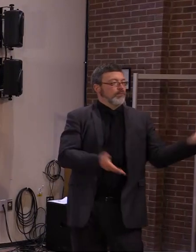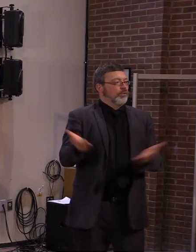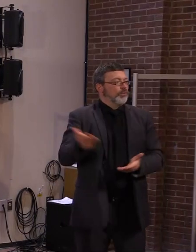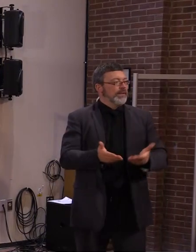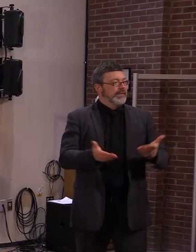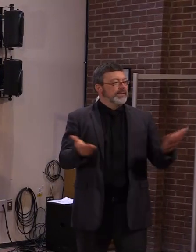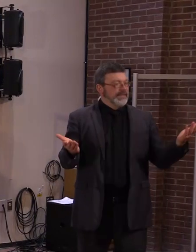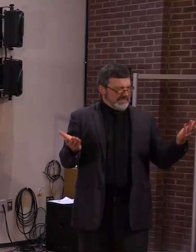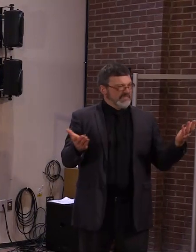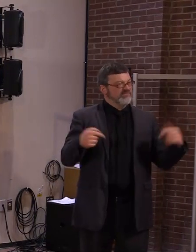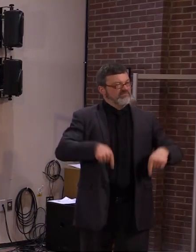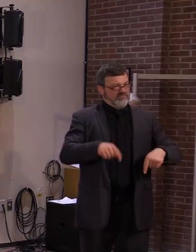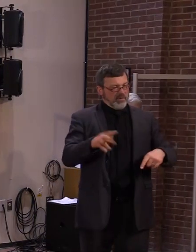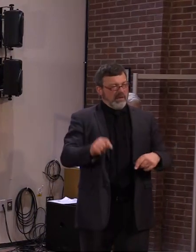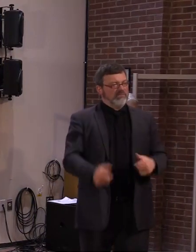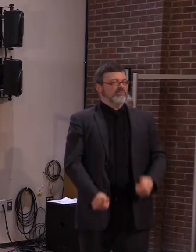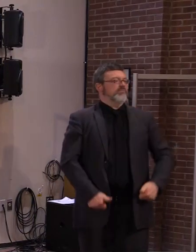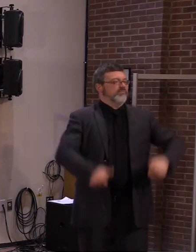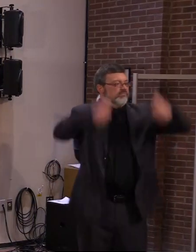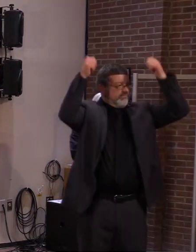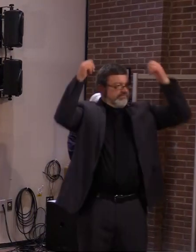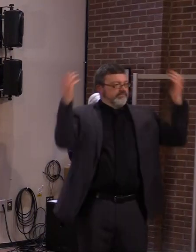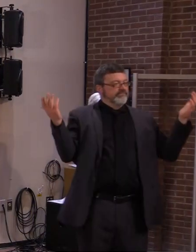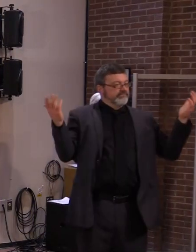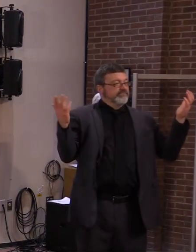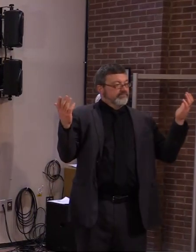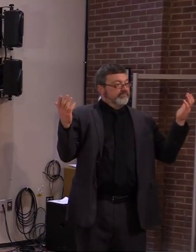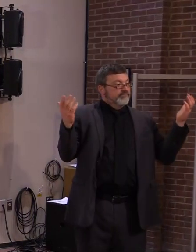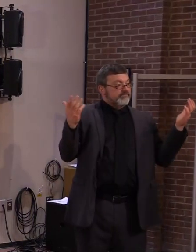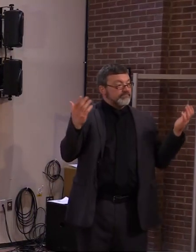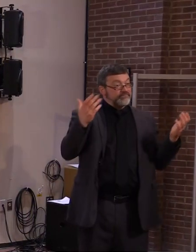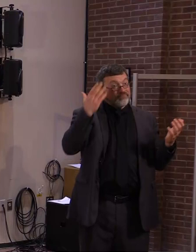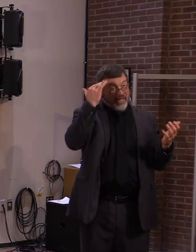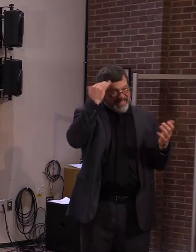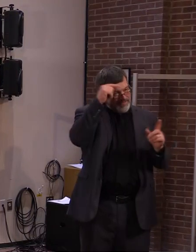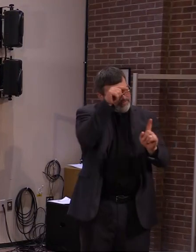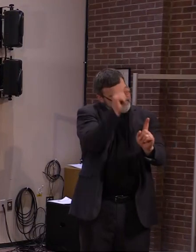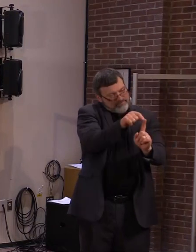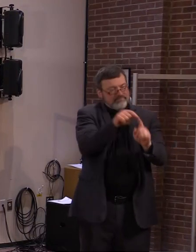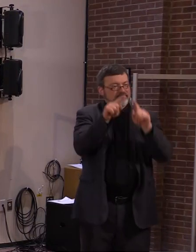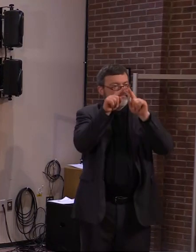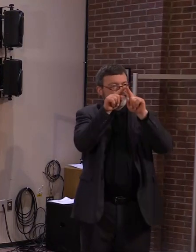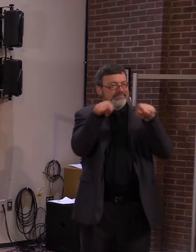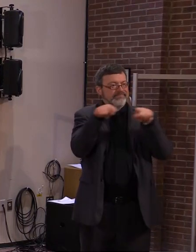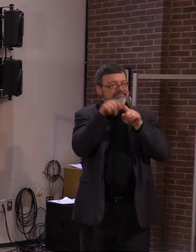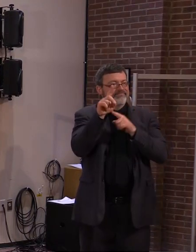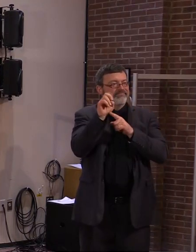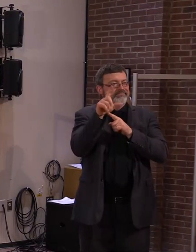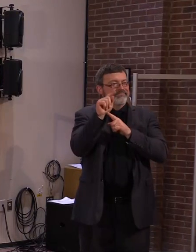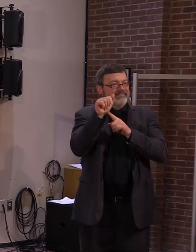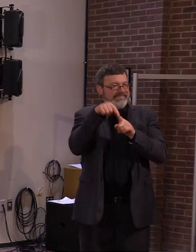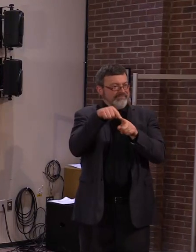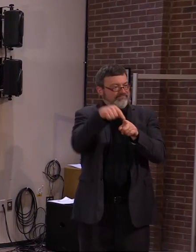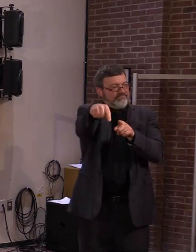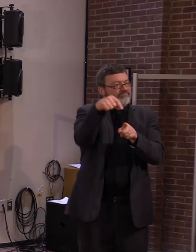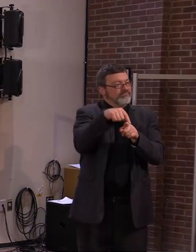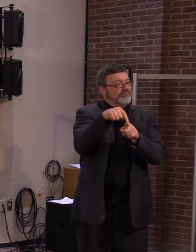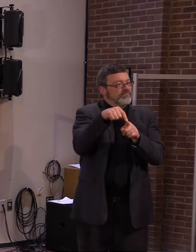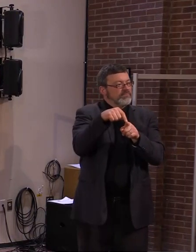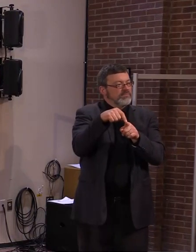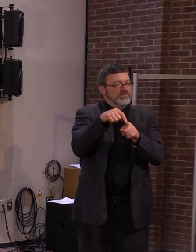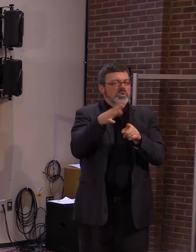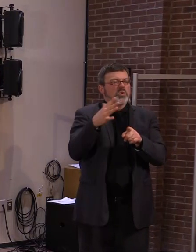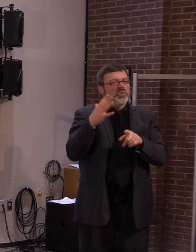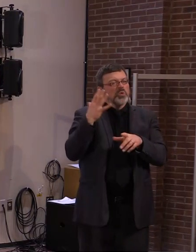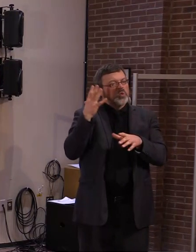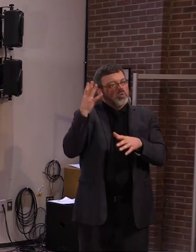dealing with a much more infectious virus due to the Delta variant, which is still predominant in Vermont,